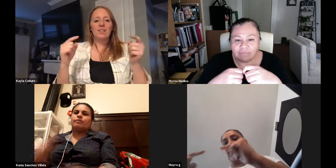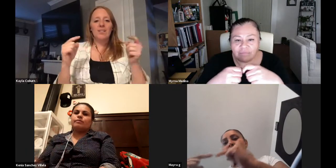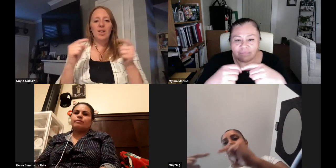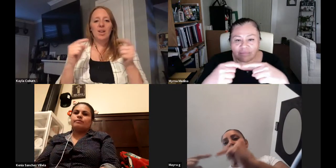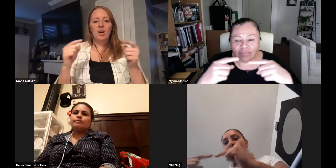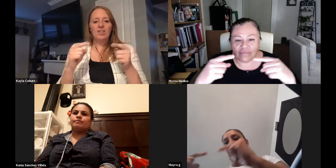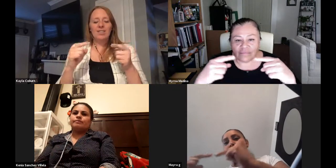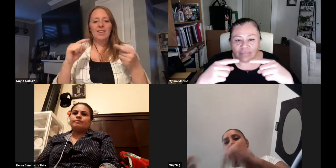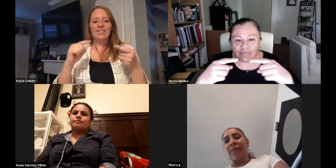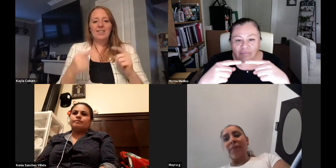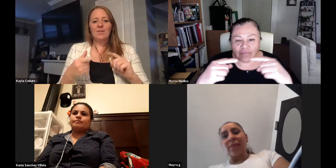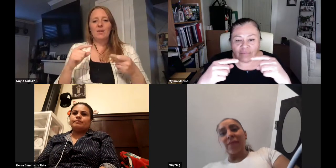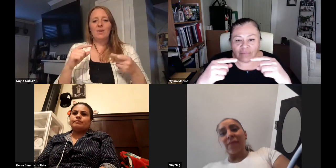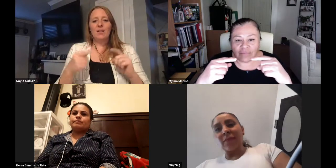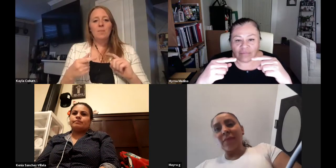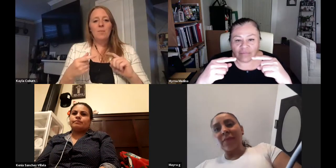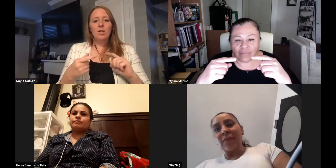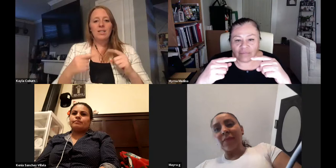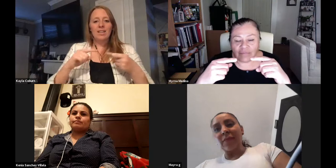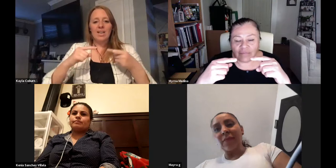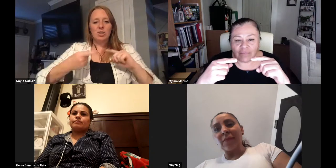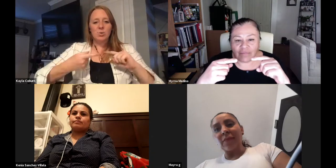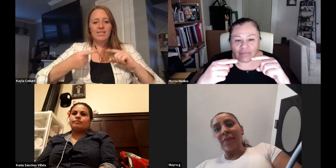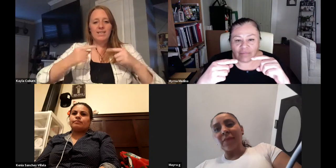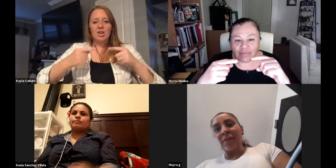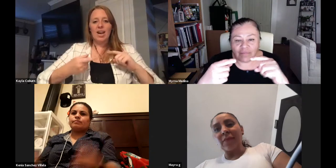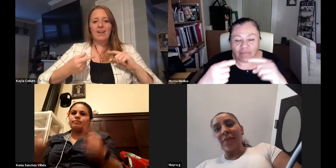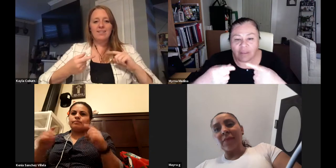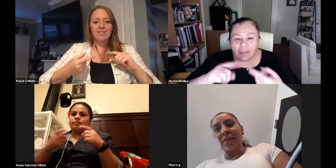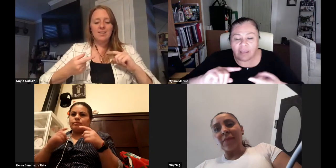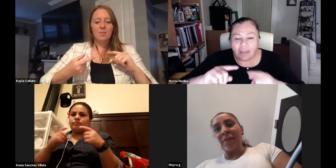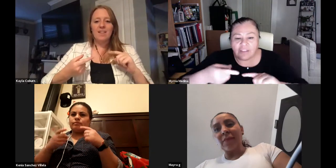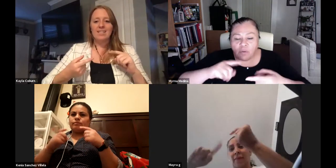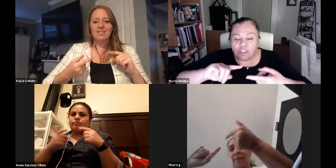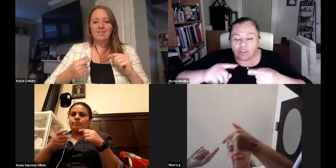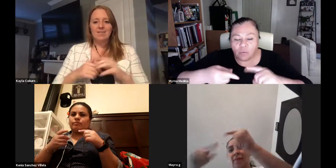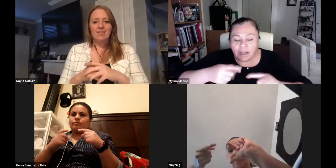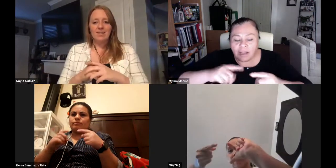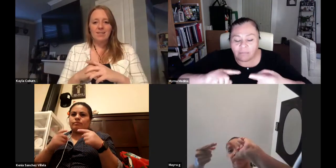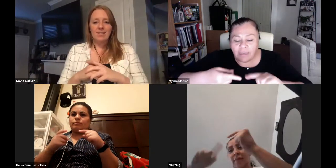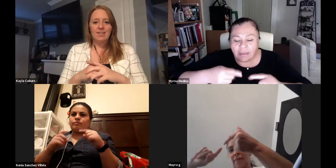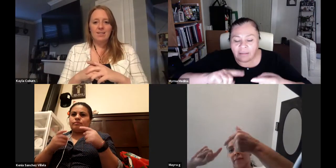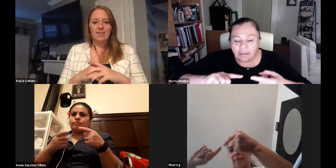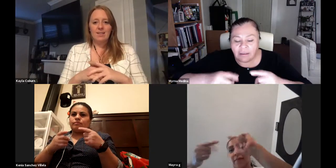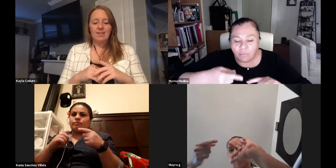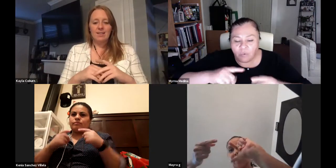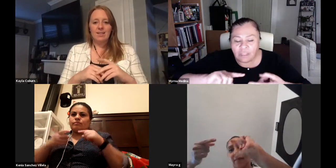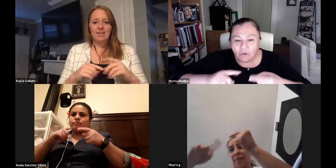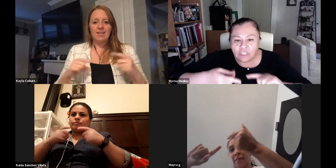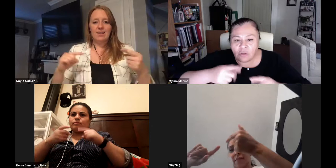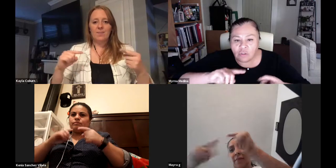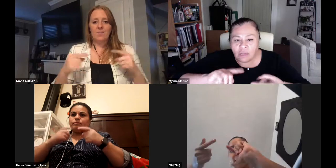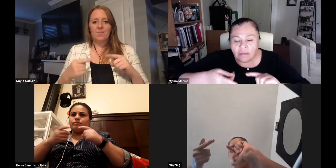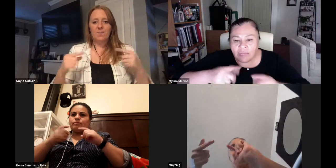So hurt is a little bit more like you're twisting your hands, but Es como that's si estuvieran moviendo